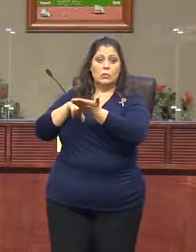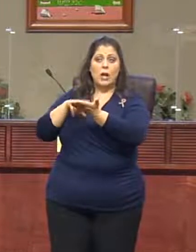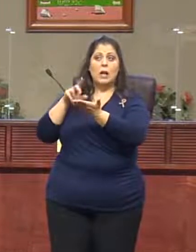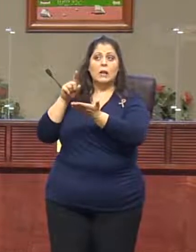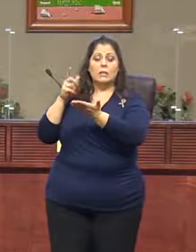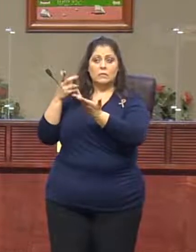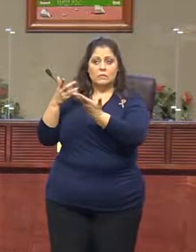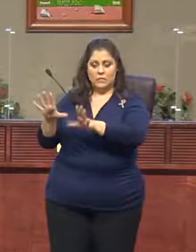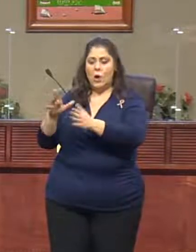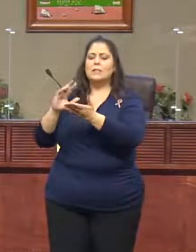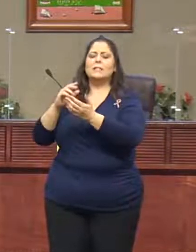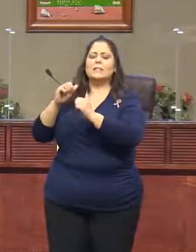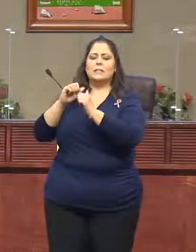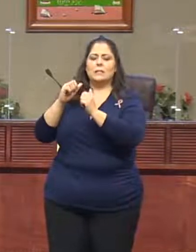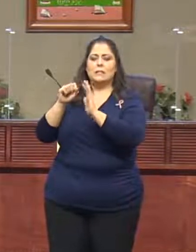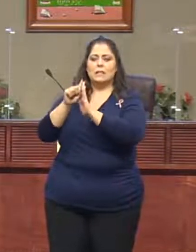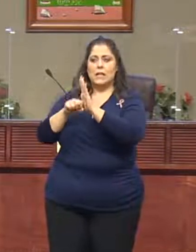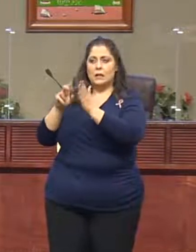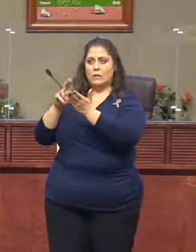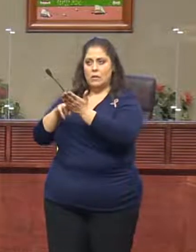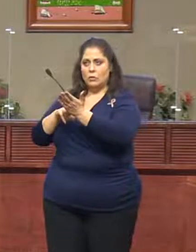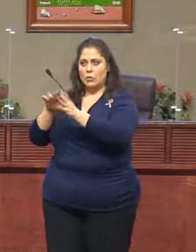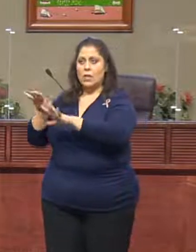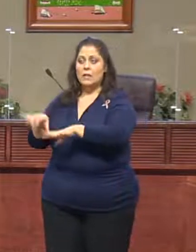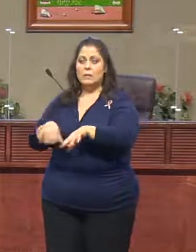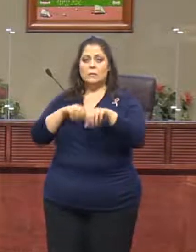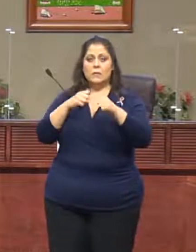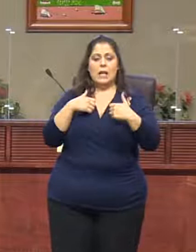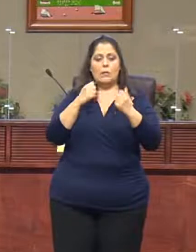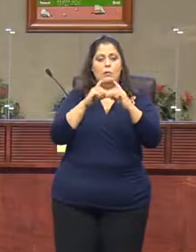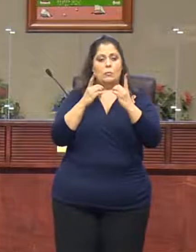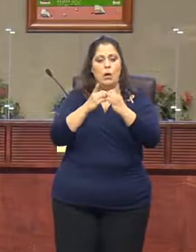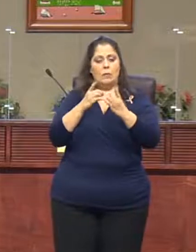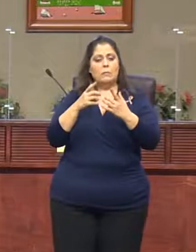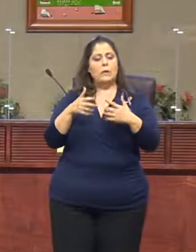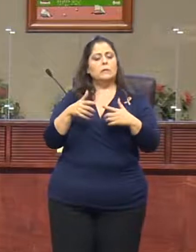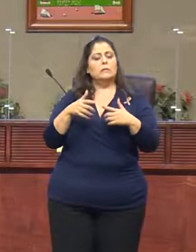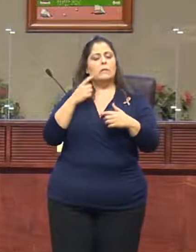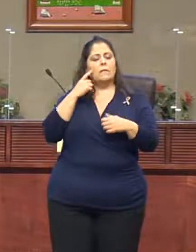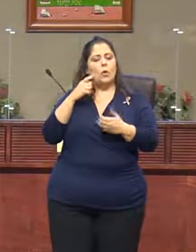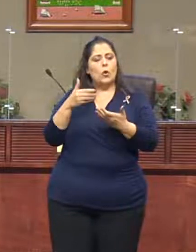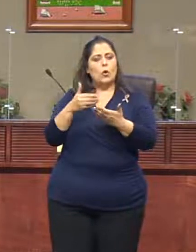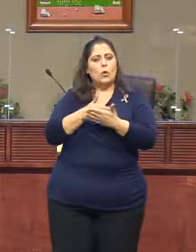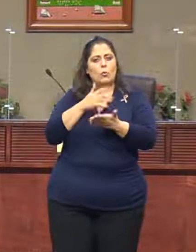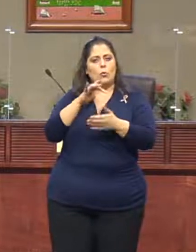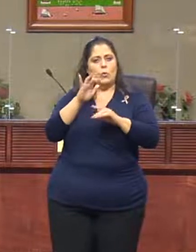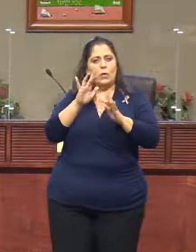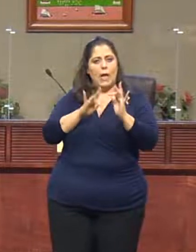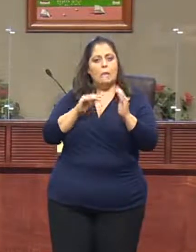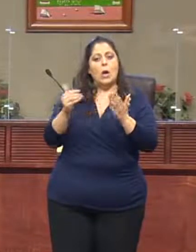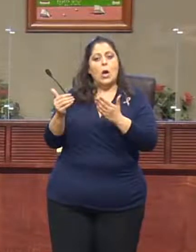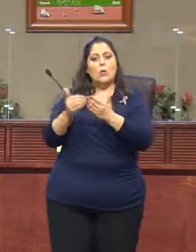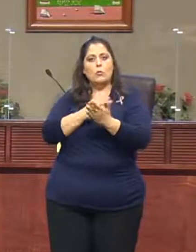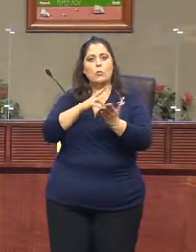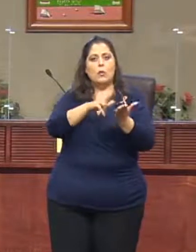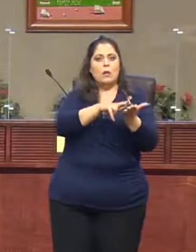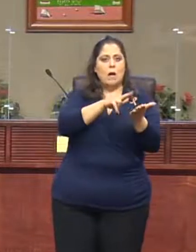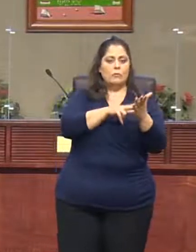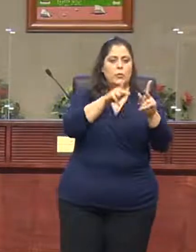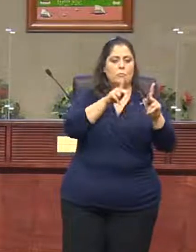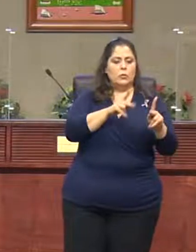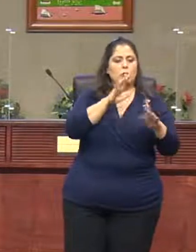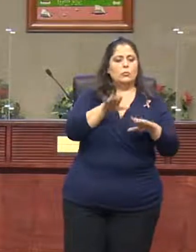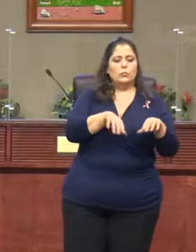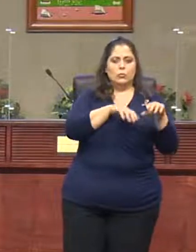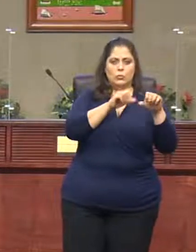it on Saturday and Sunday for a gap, and then a new contractor started on Monday. And on the